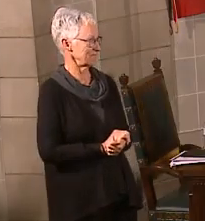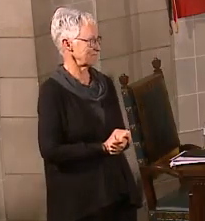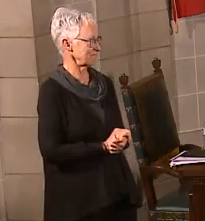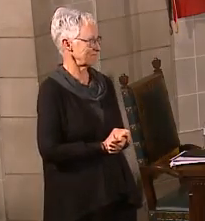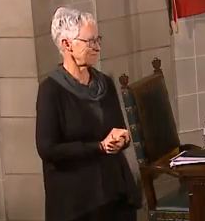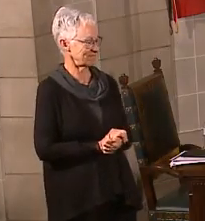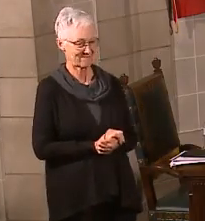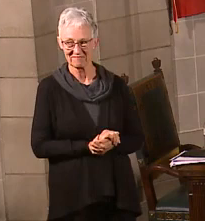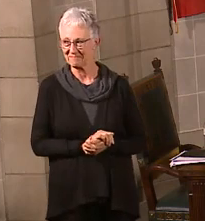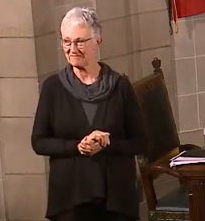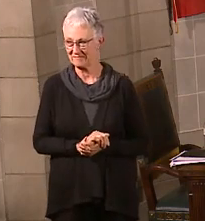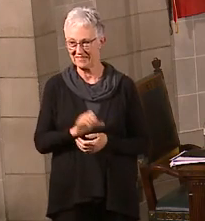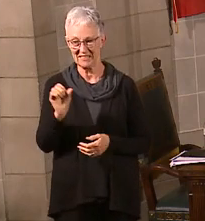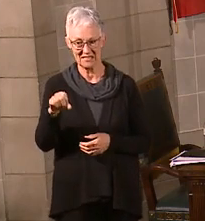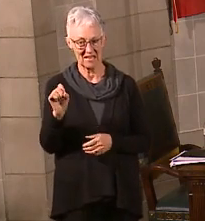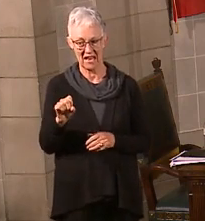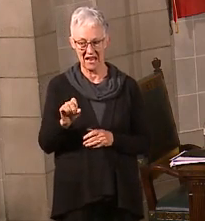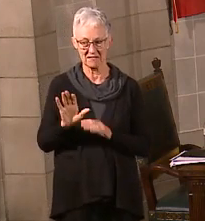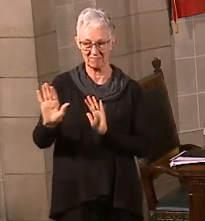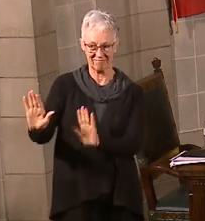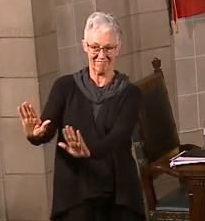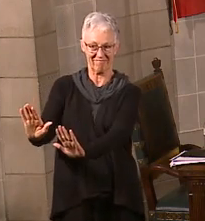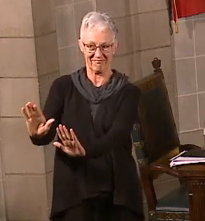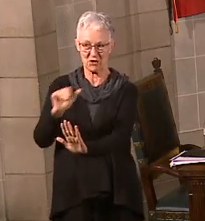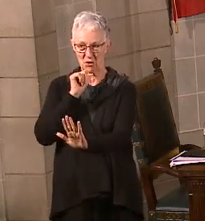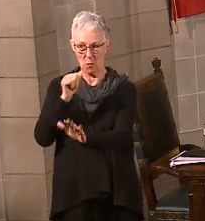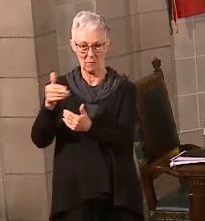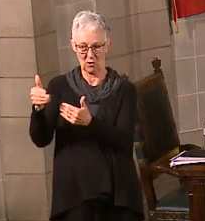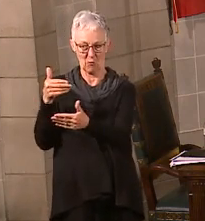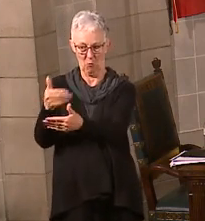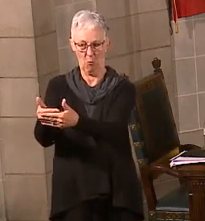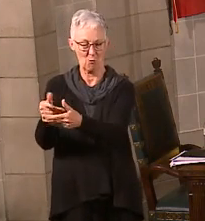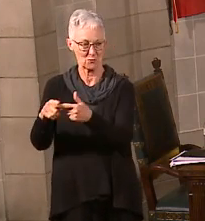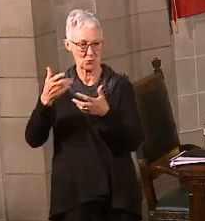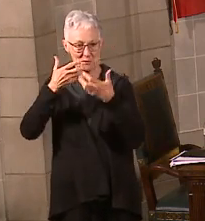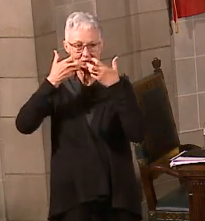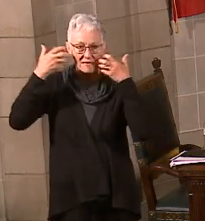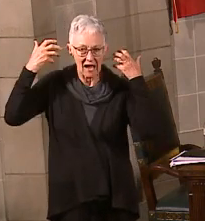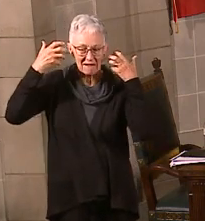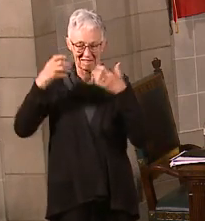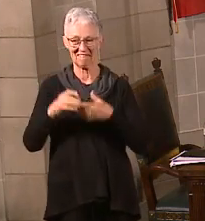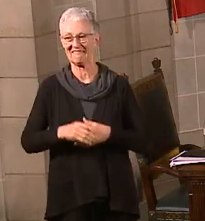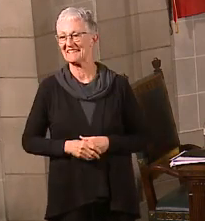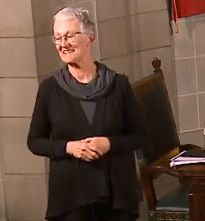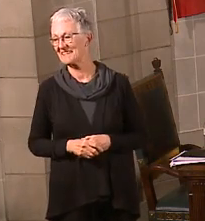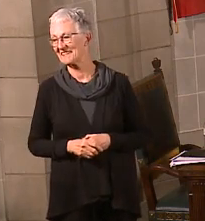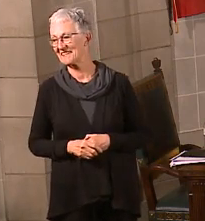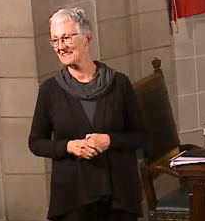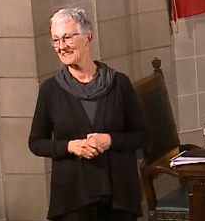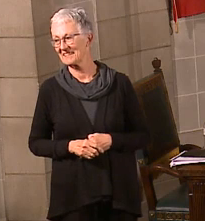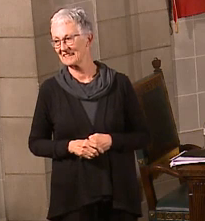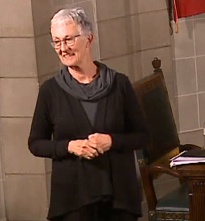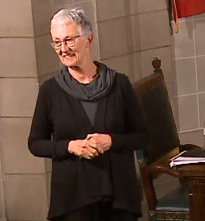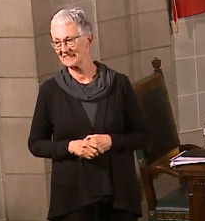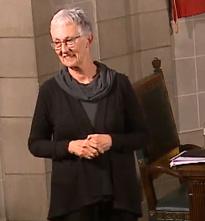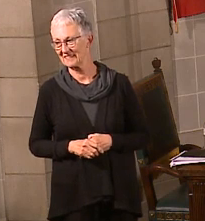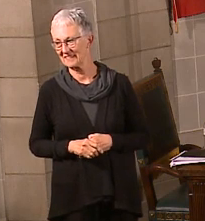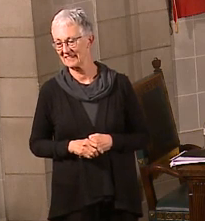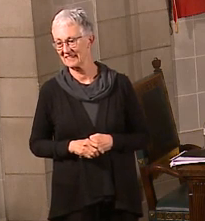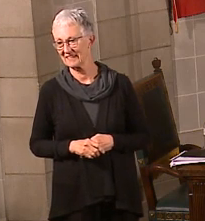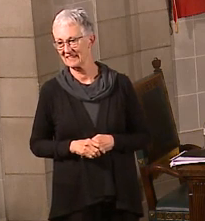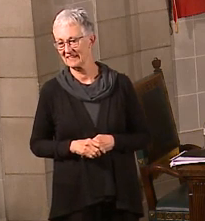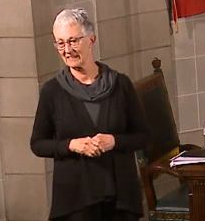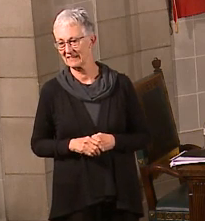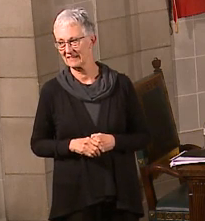More than an arm's distance from a tiger. Yes, sir. William Padmore would like to know, are the virtual zoo tours 12 to 15 per